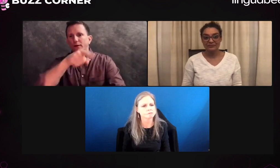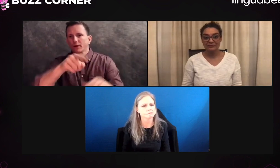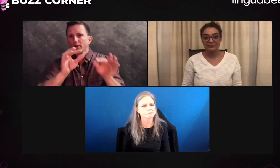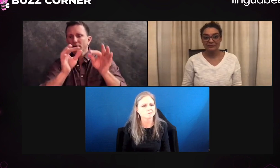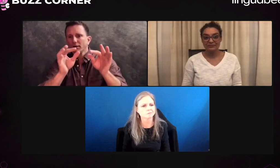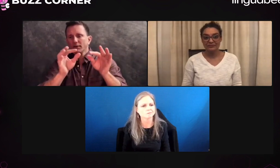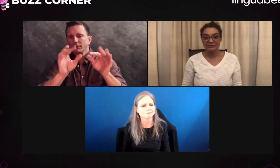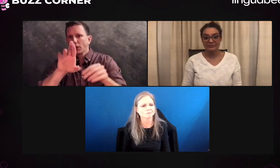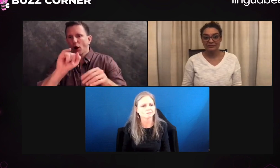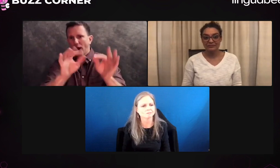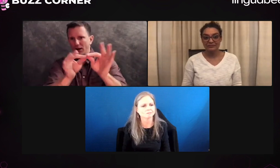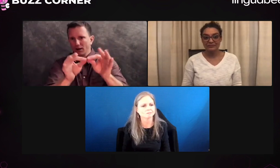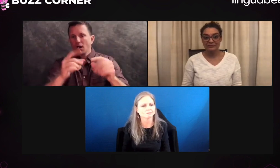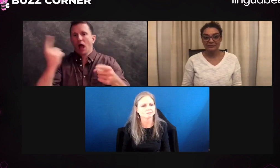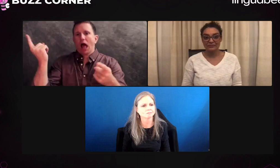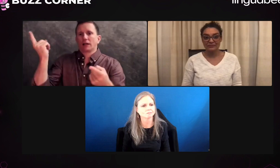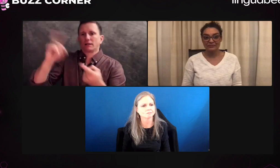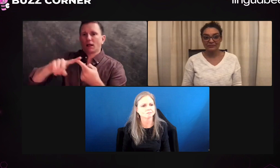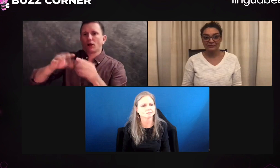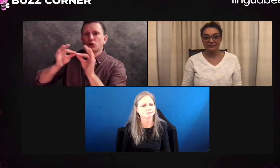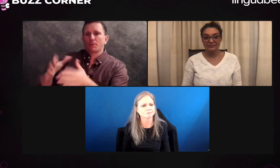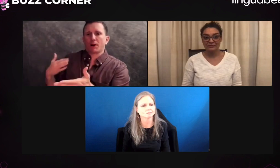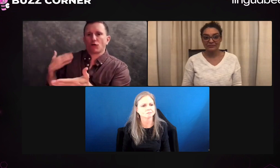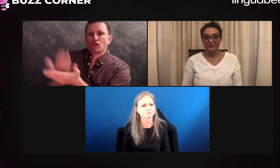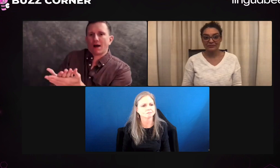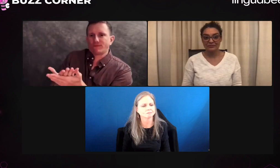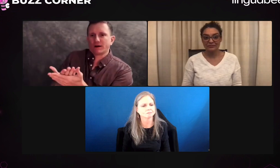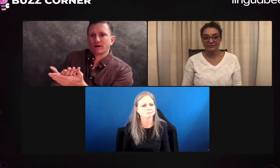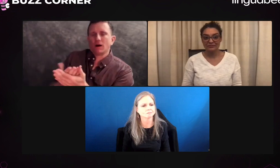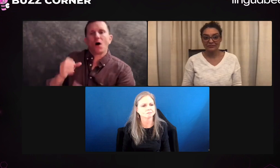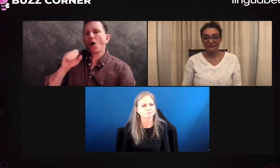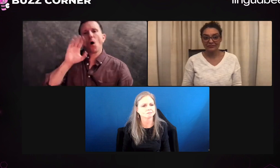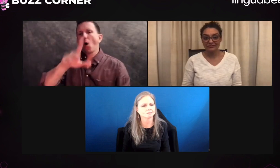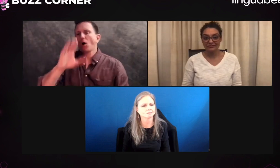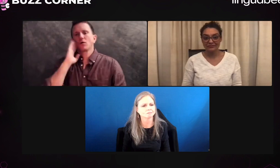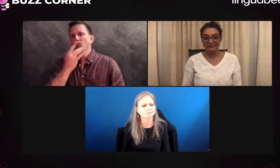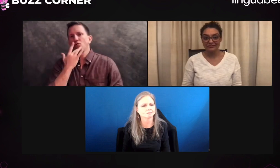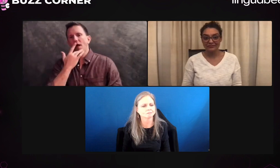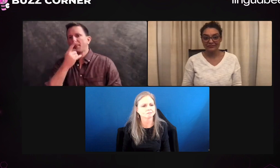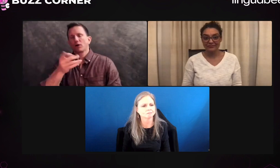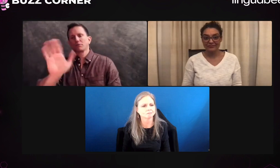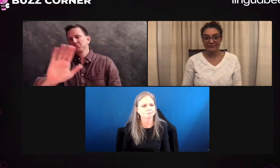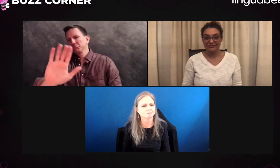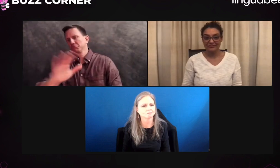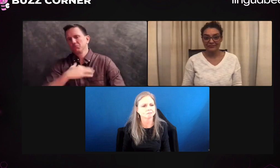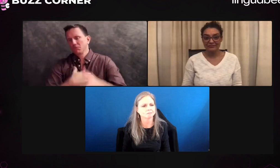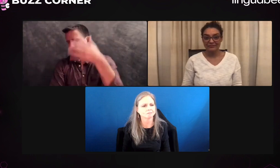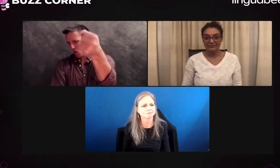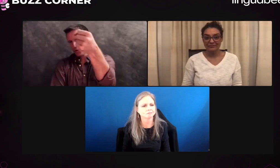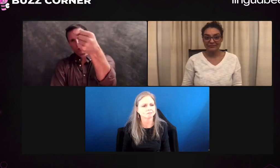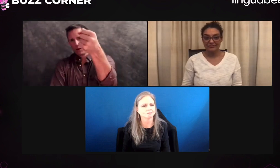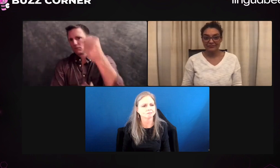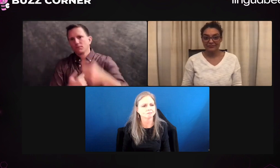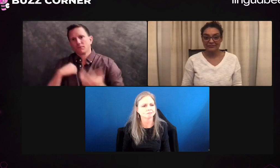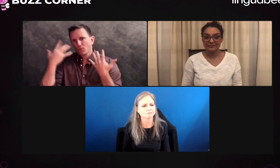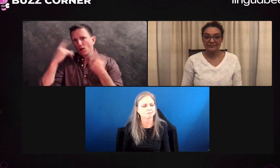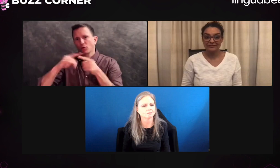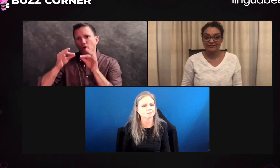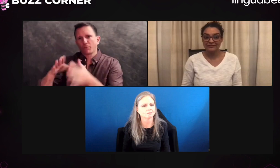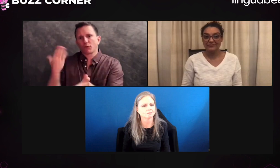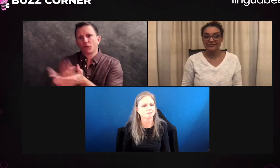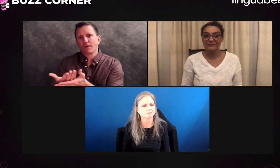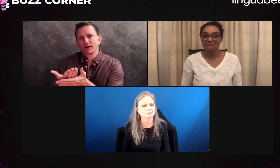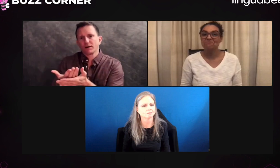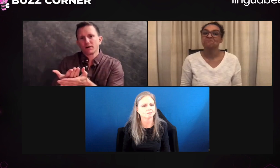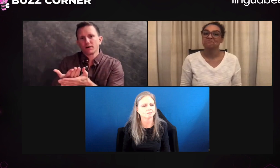point say, let's just get it done and let's use the VRI interpreter until a physical on-site interpreter can arrive? Or would you